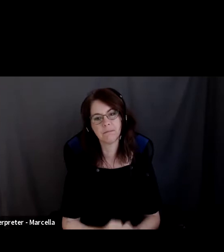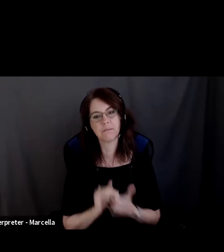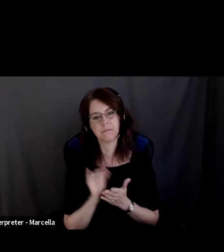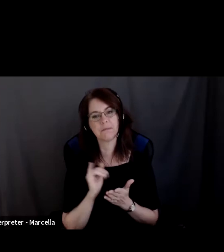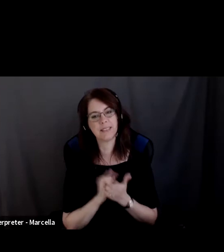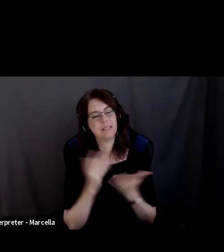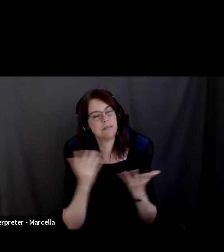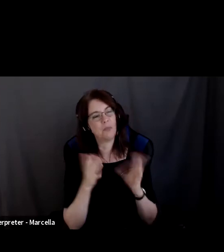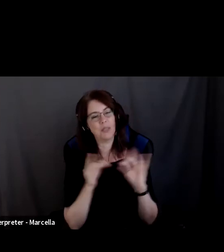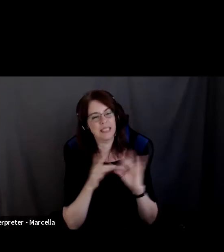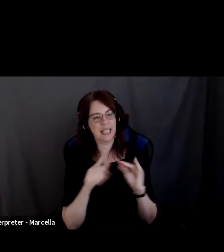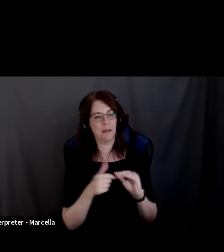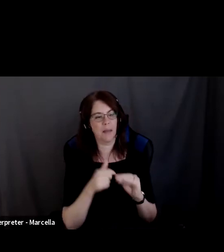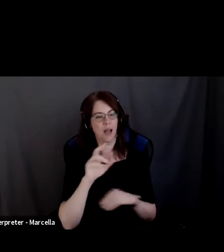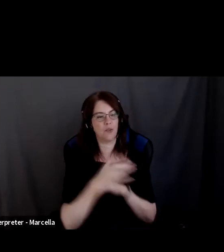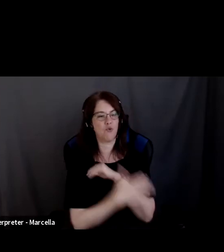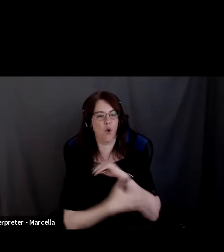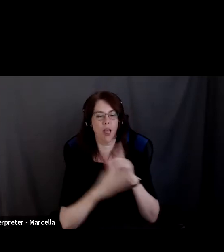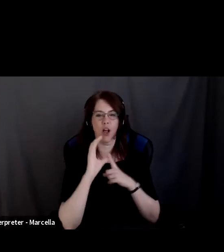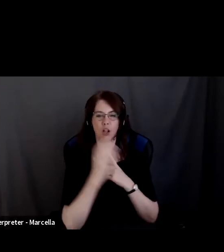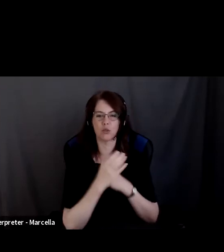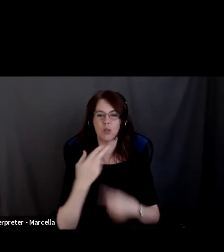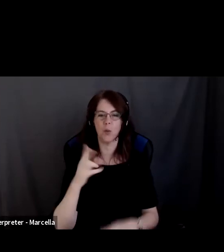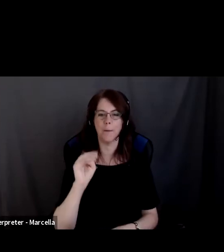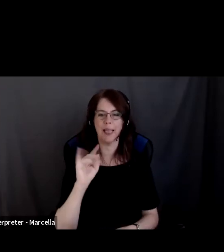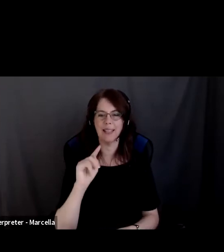basically what I would say about rural cultural humility.